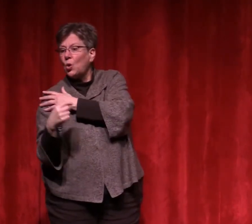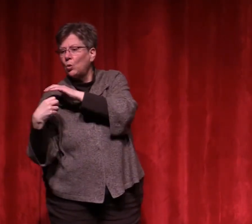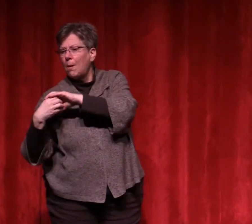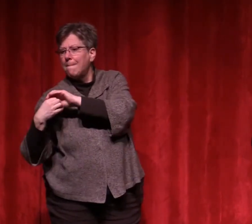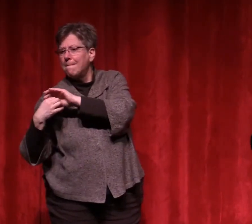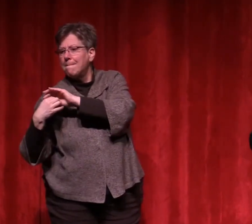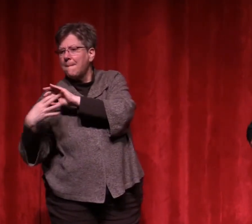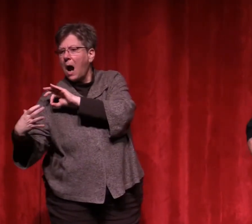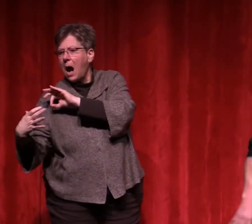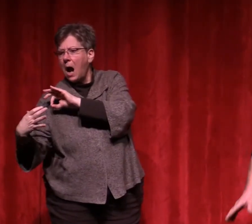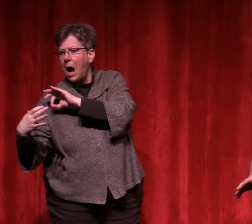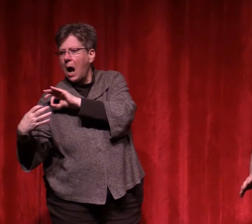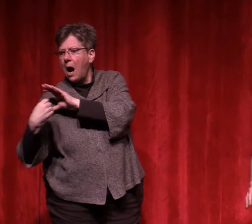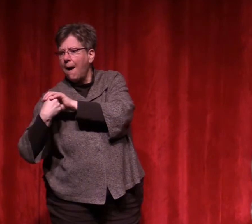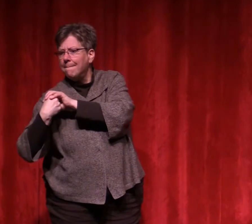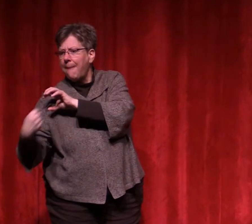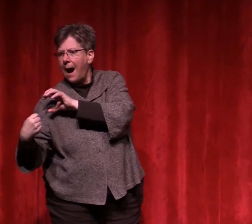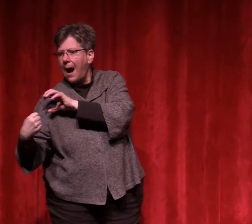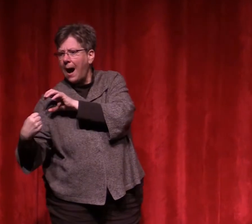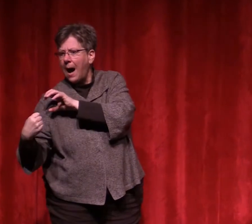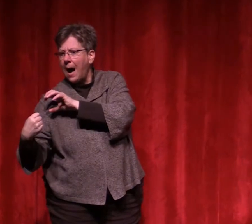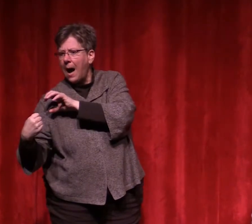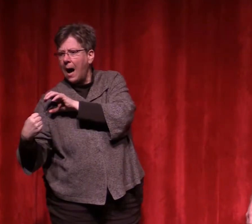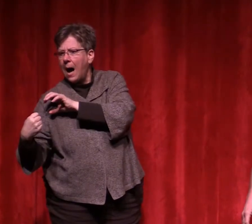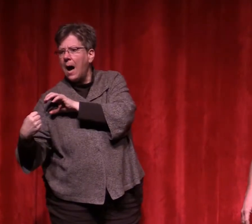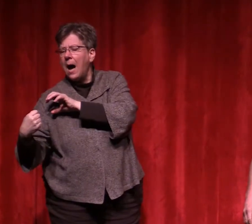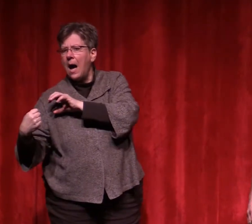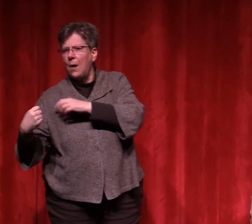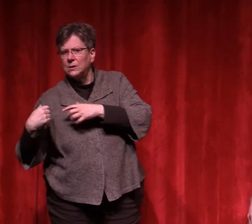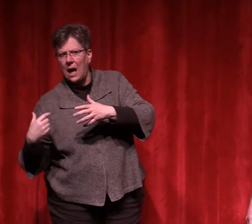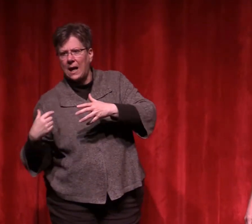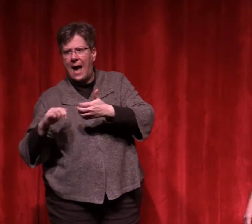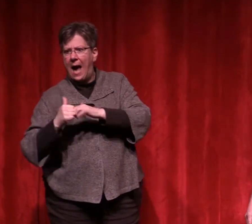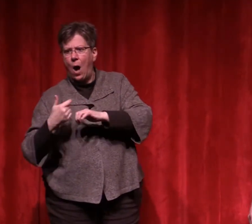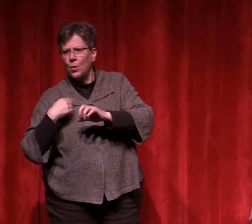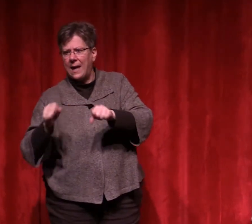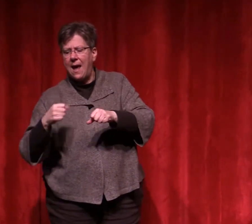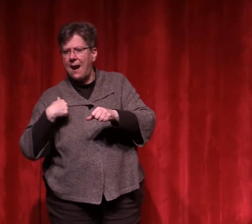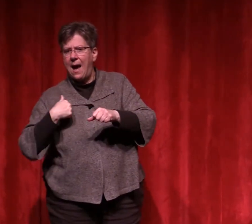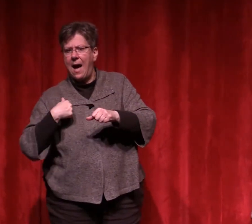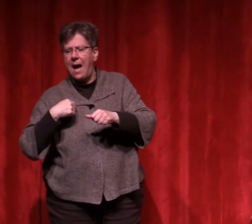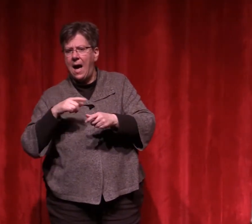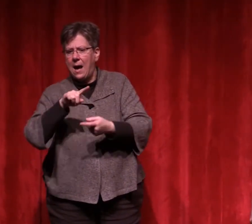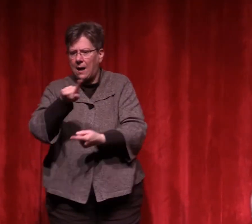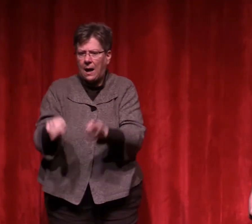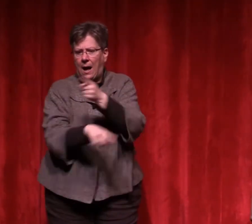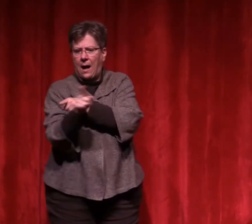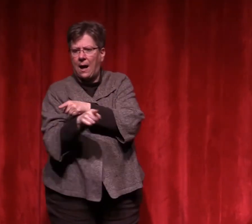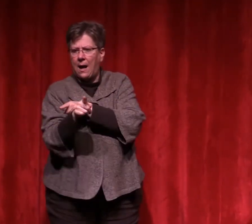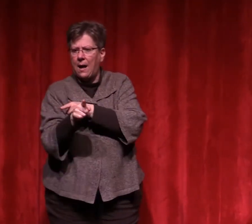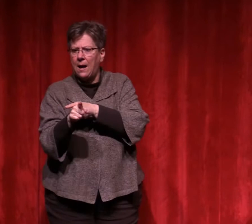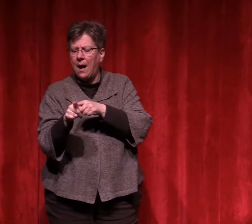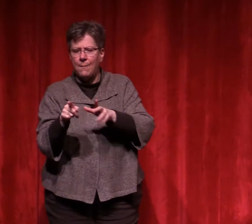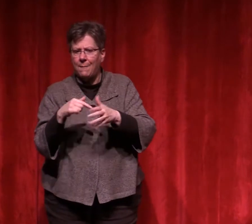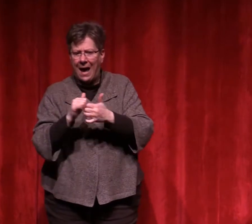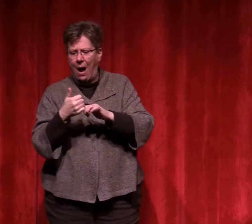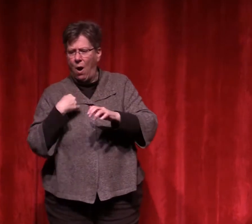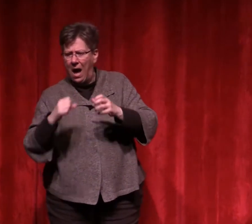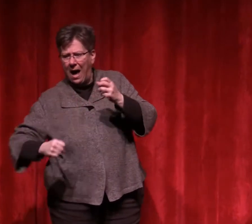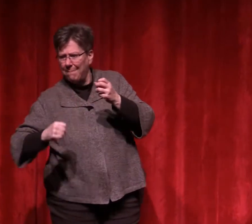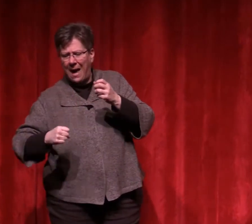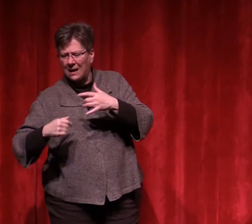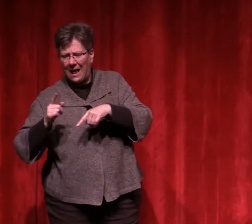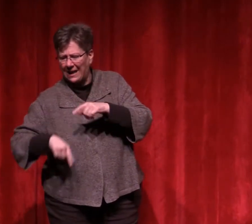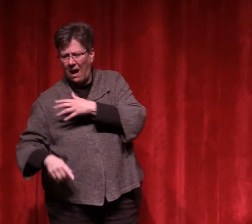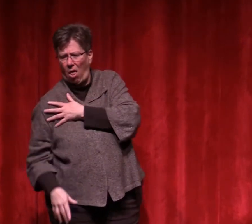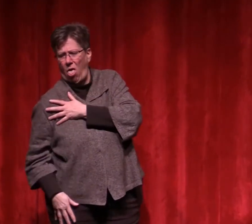roll anymore. Wet exit with a blown shoulder, boat filled with water, kicked to shore, paddle, everything. All